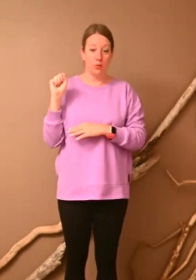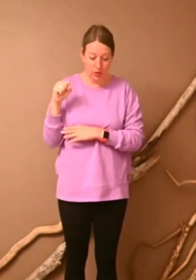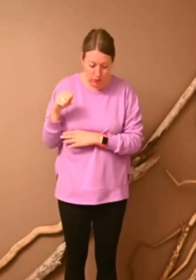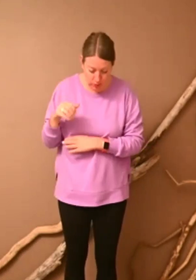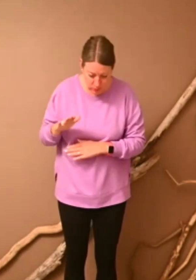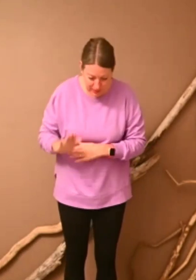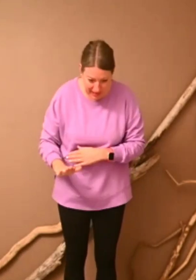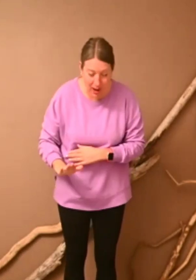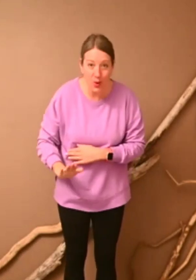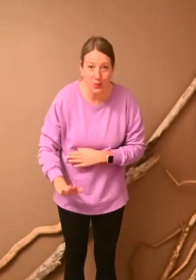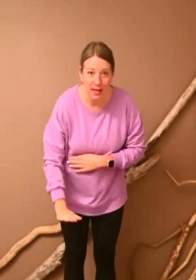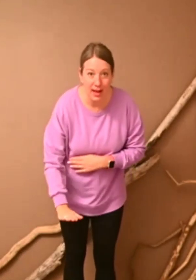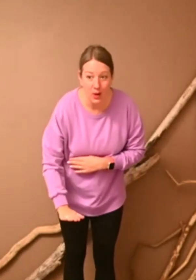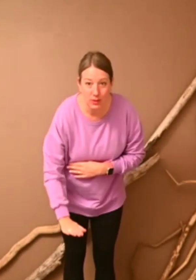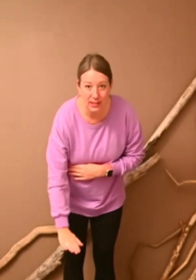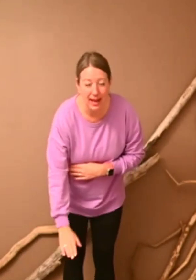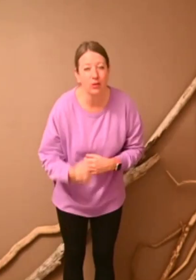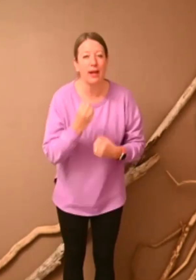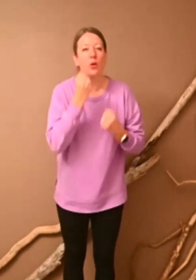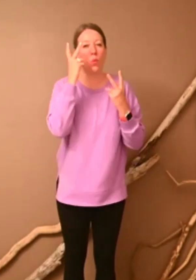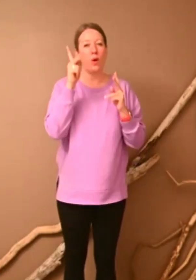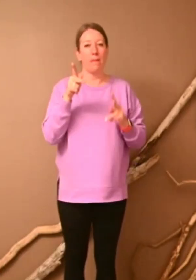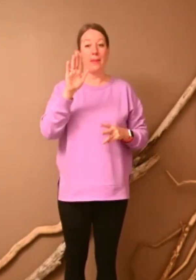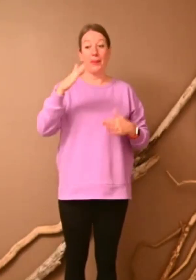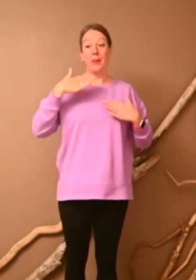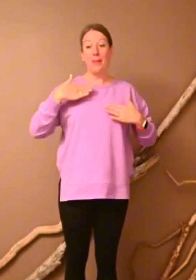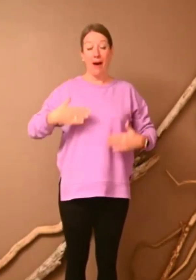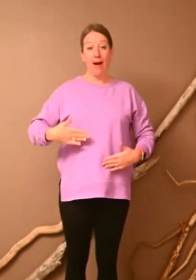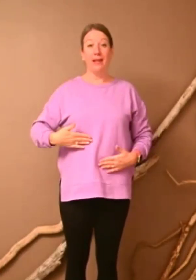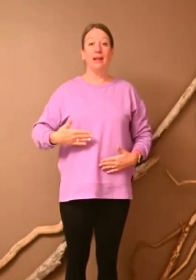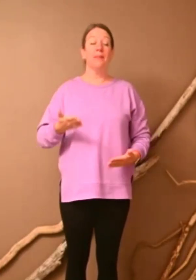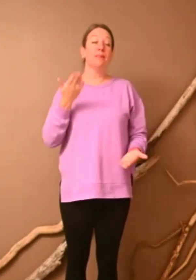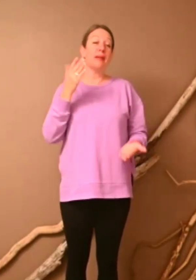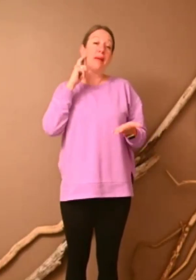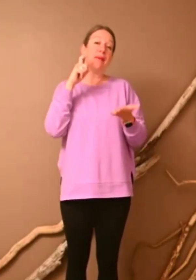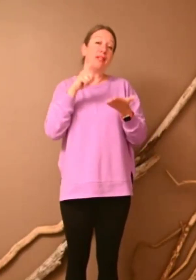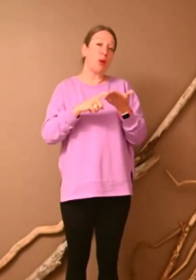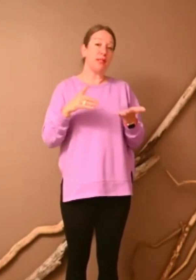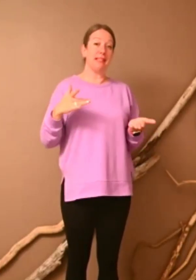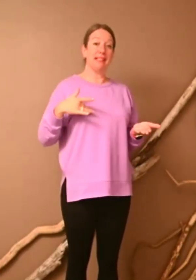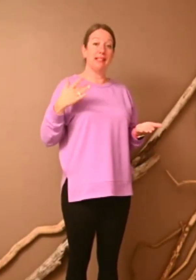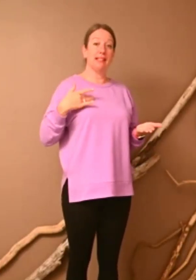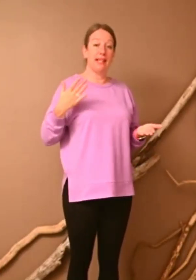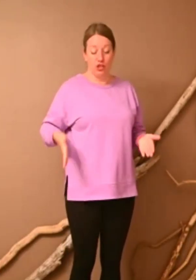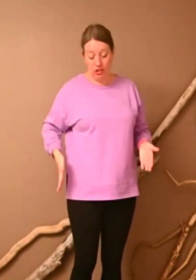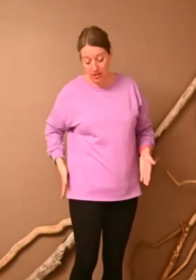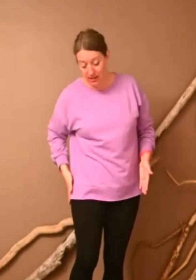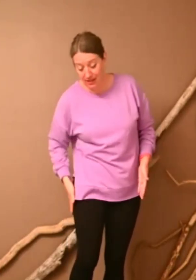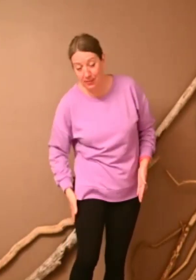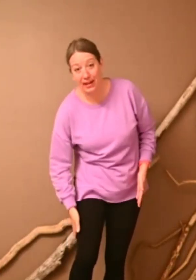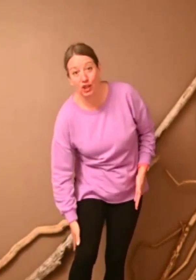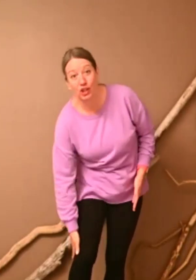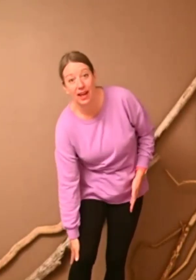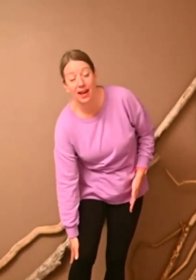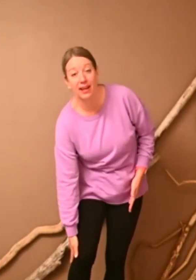starting at the top and then maybe working your way down, sort of warming up your body, maybe noticing